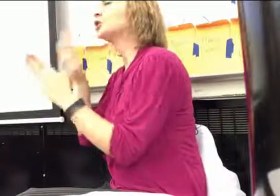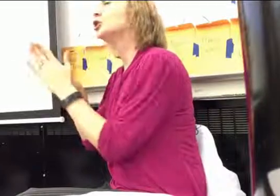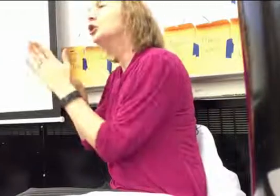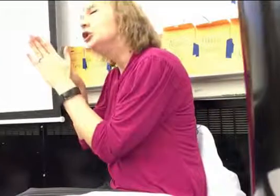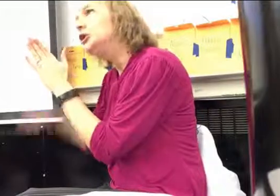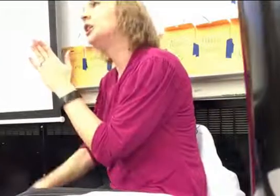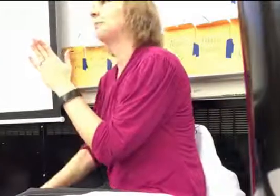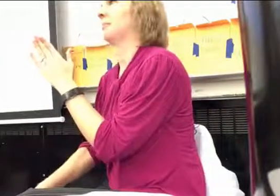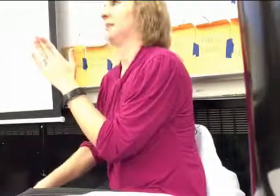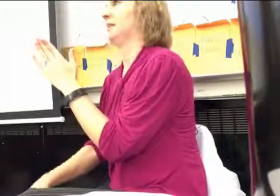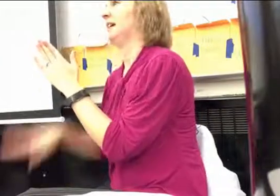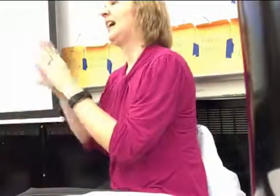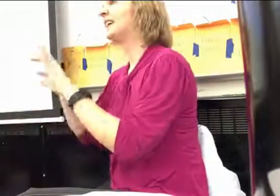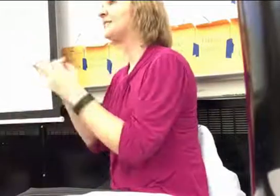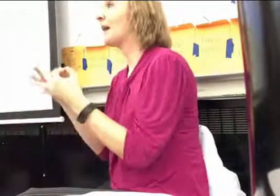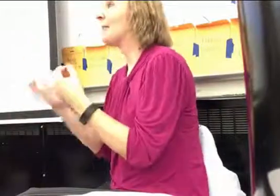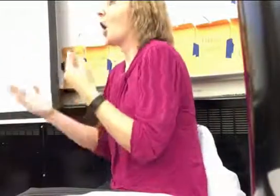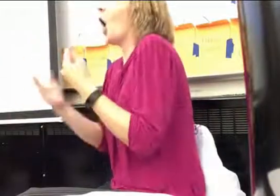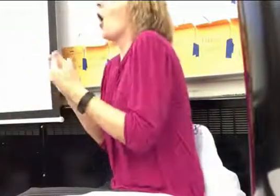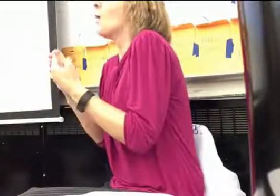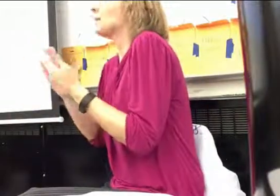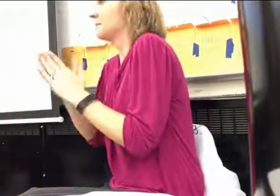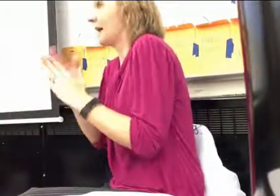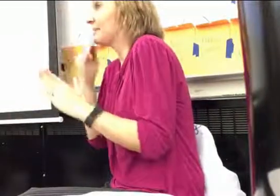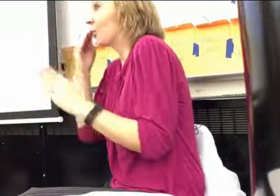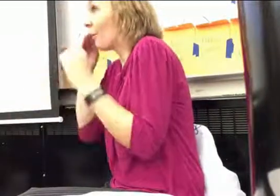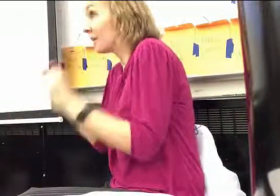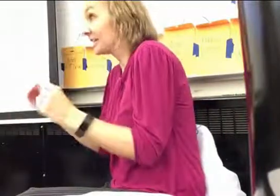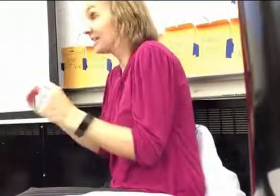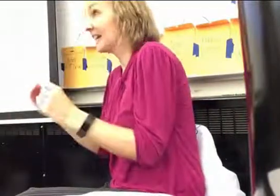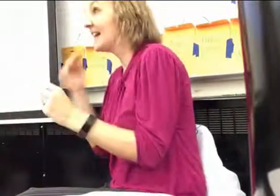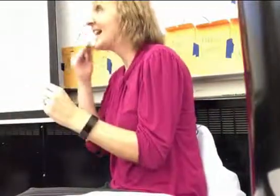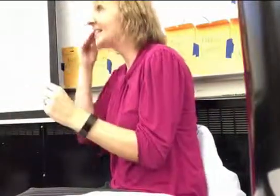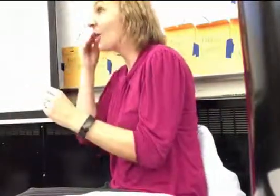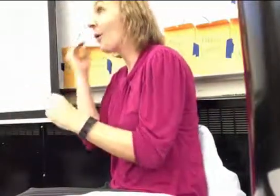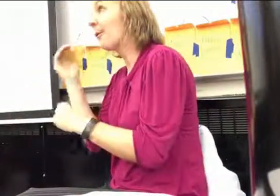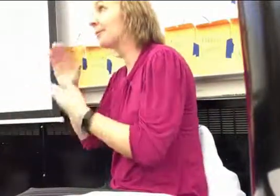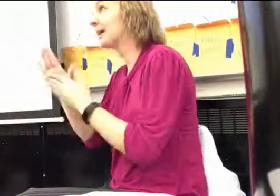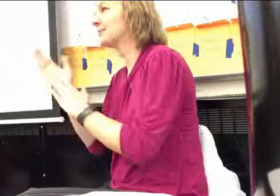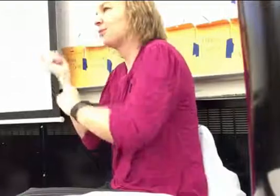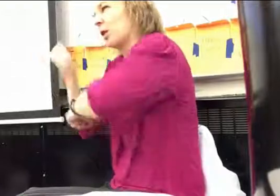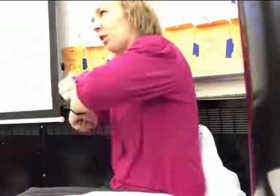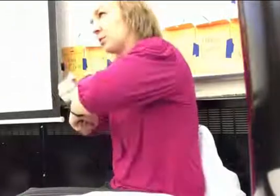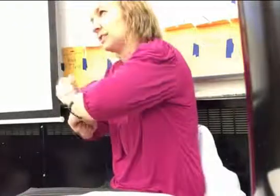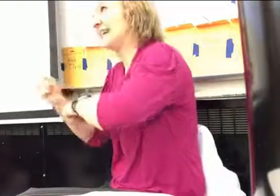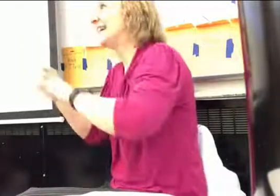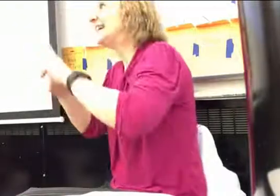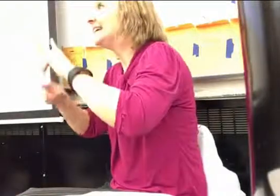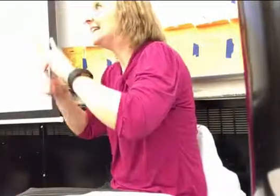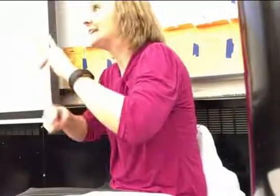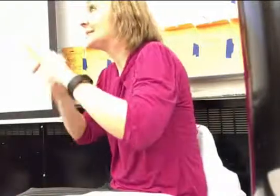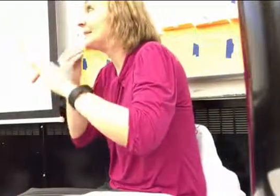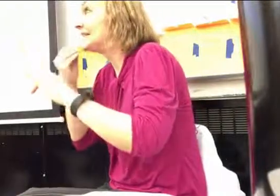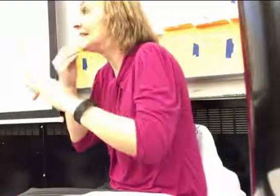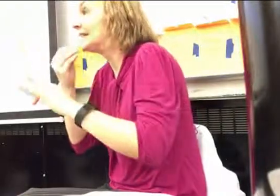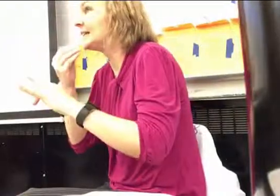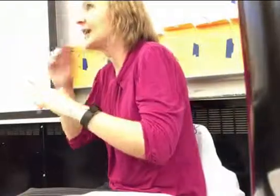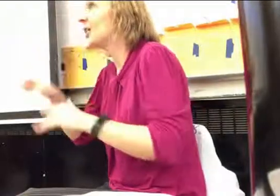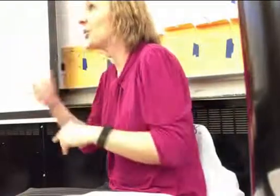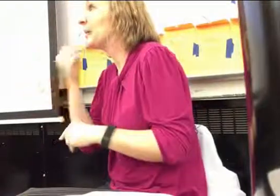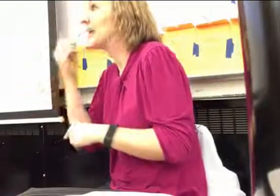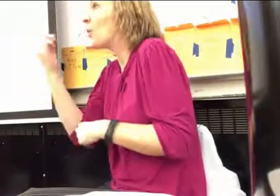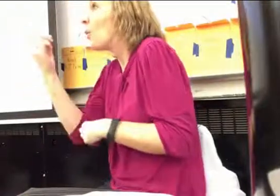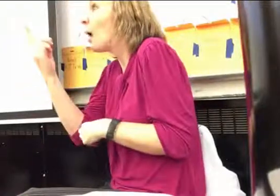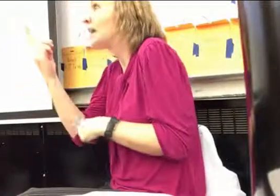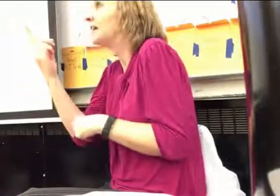so cheap that his family almost goes homeless, his home gets foreclosed, He skips meals where he was only eating one